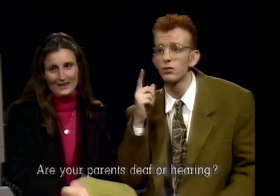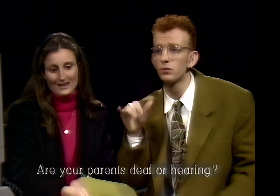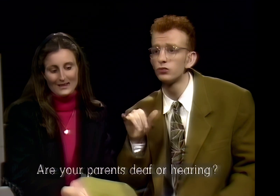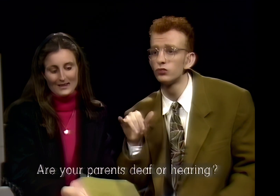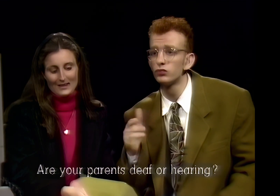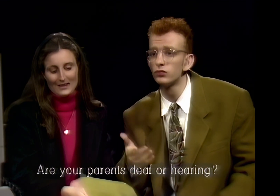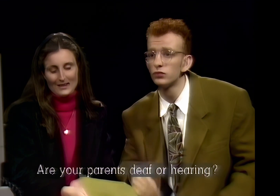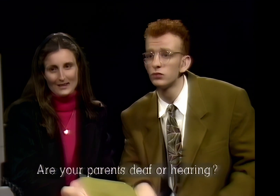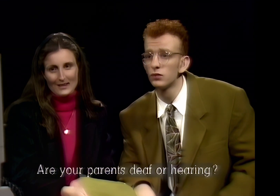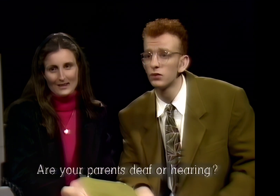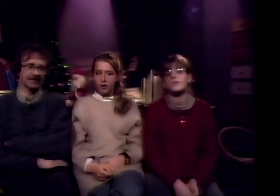Are your parents deaf or hearing?